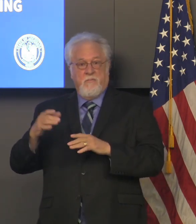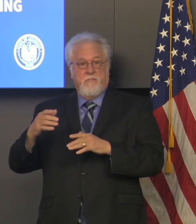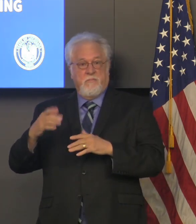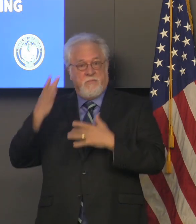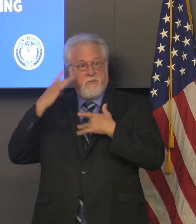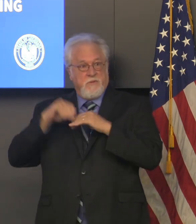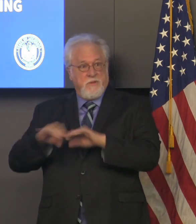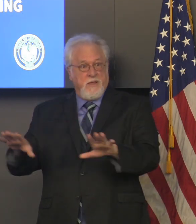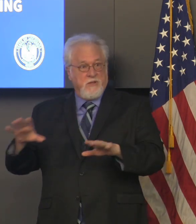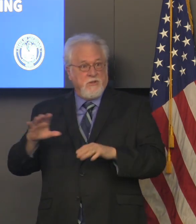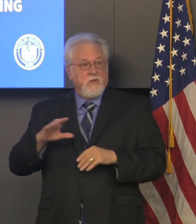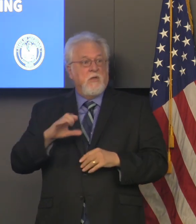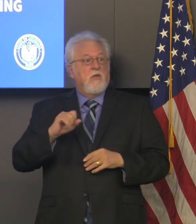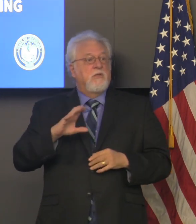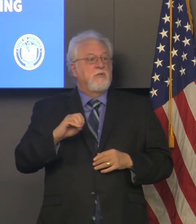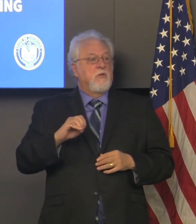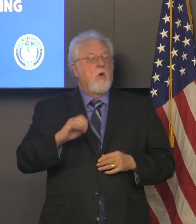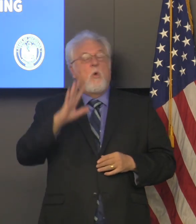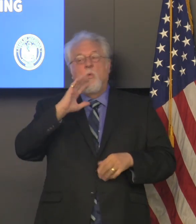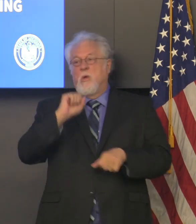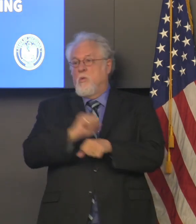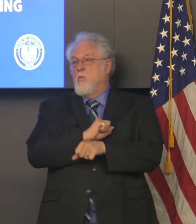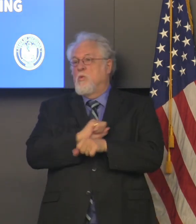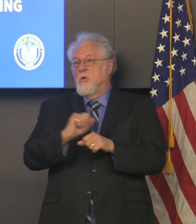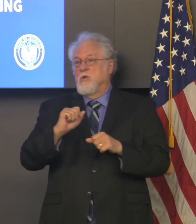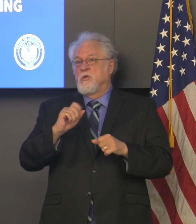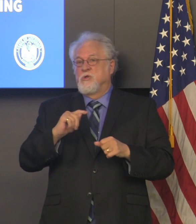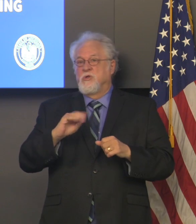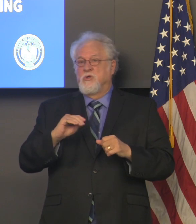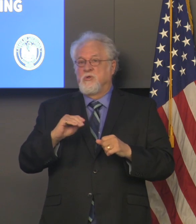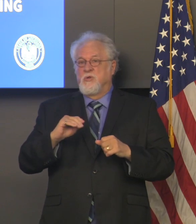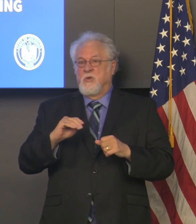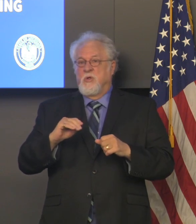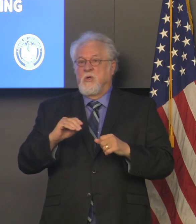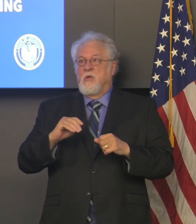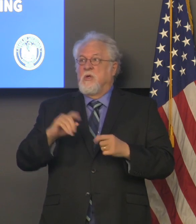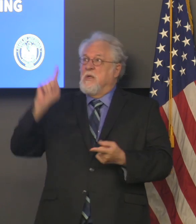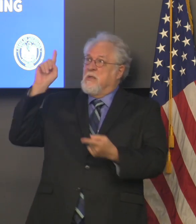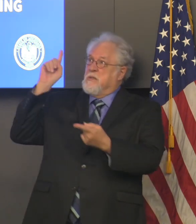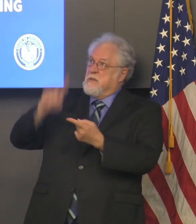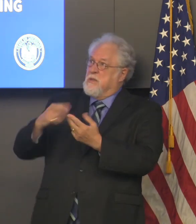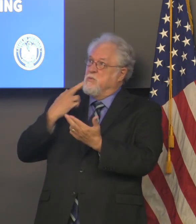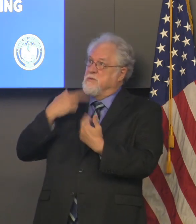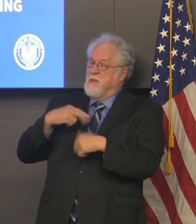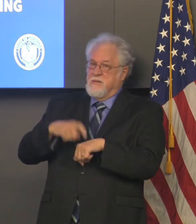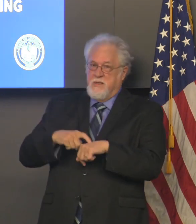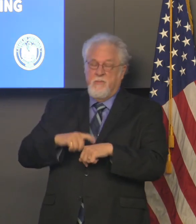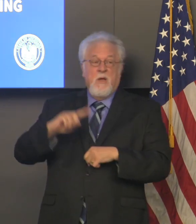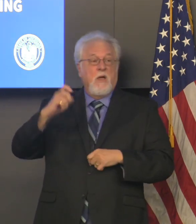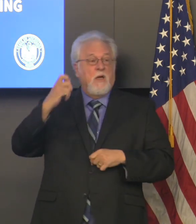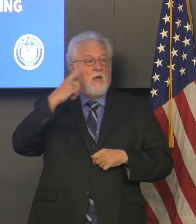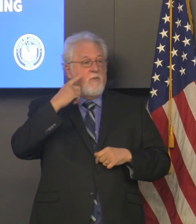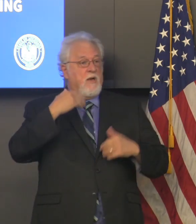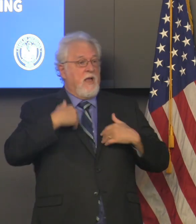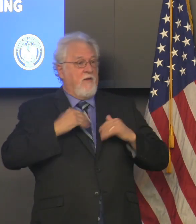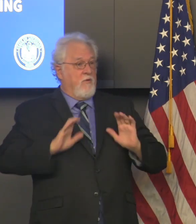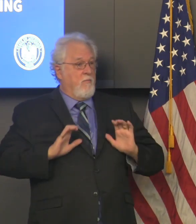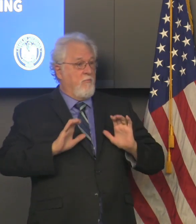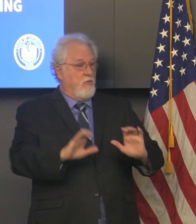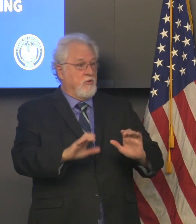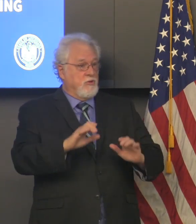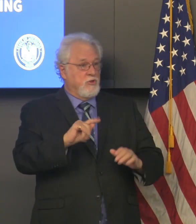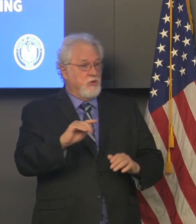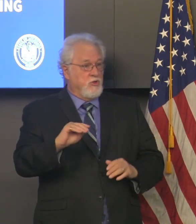sort of thing. So we're going to be working to get those turnaround times down. The federal government has a major push on that as